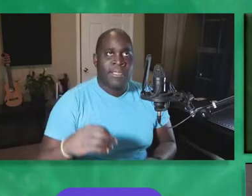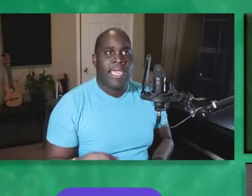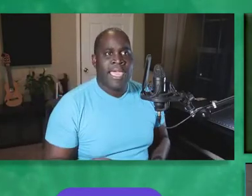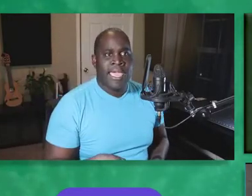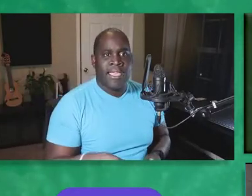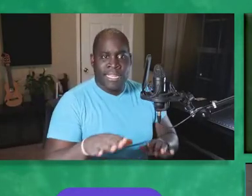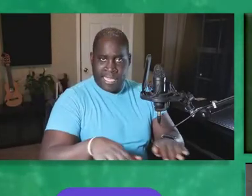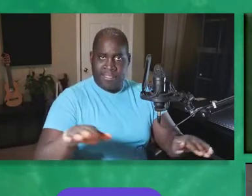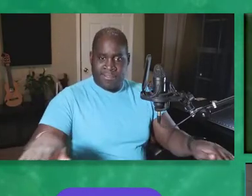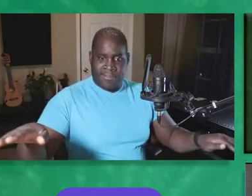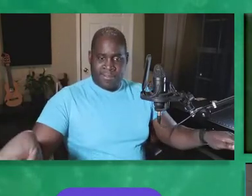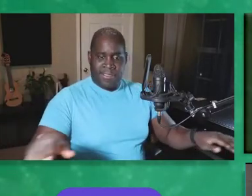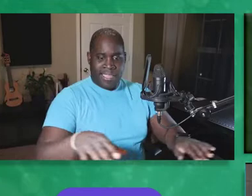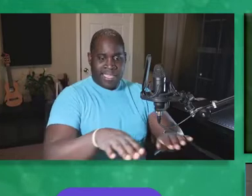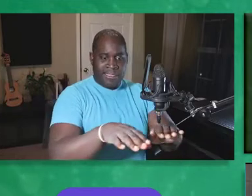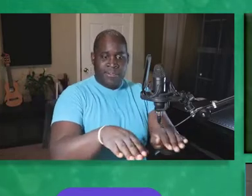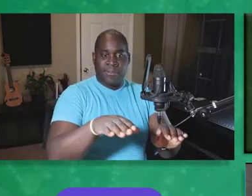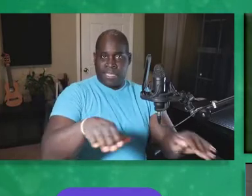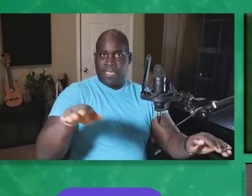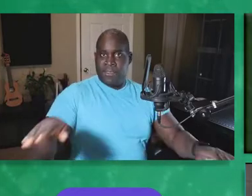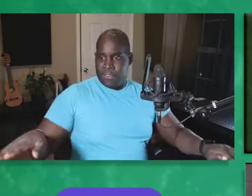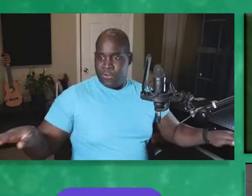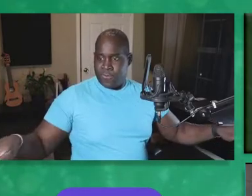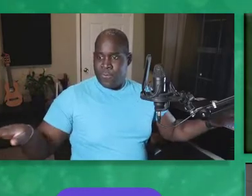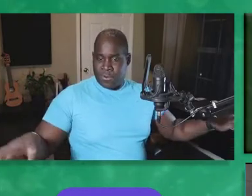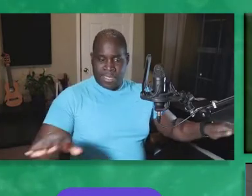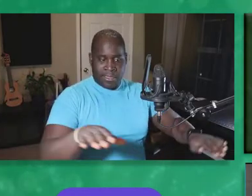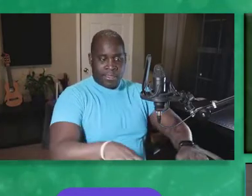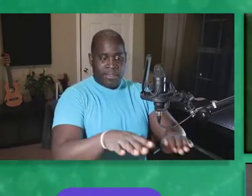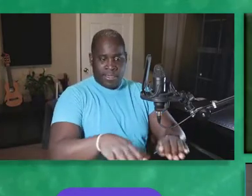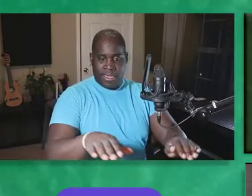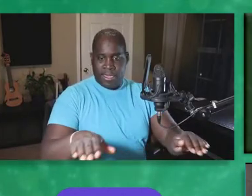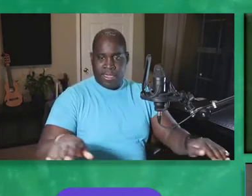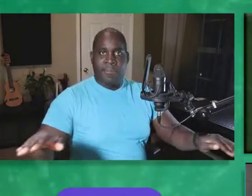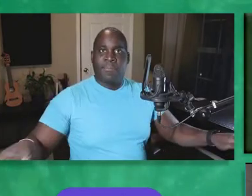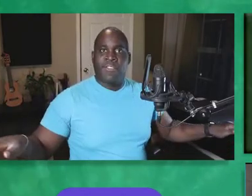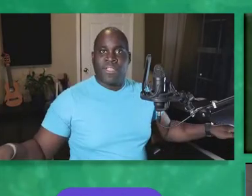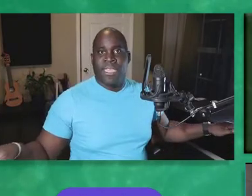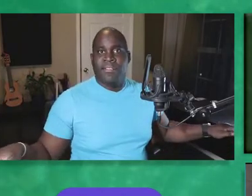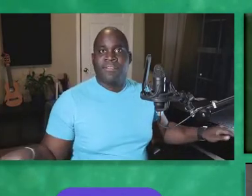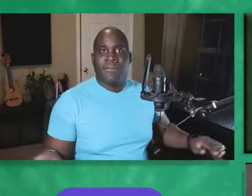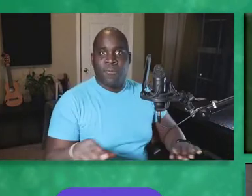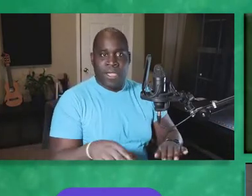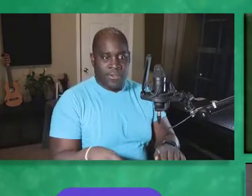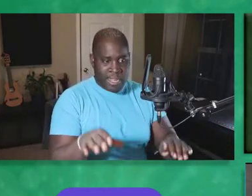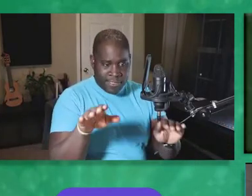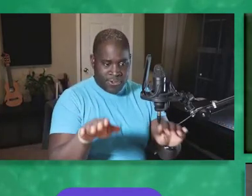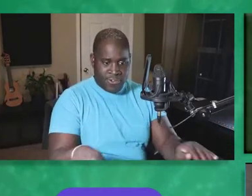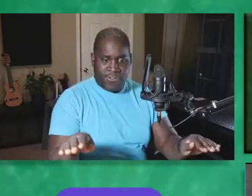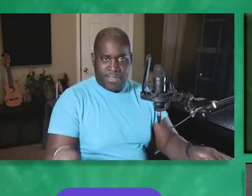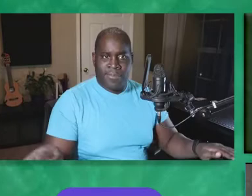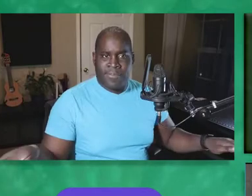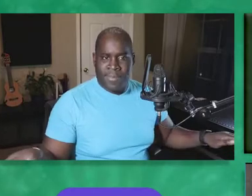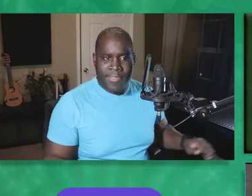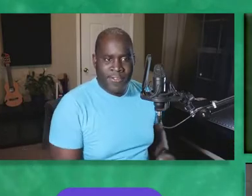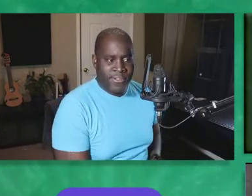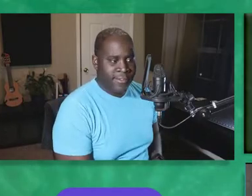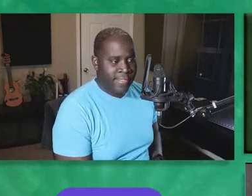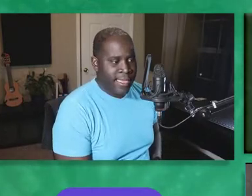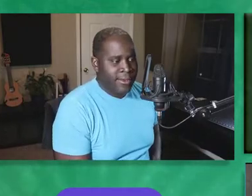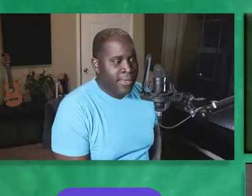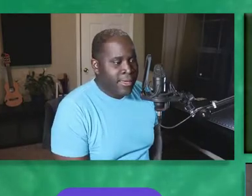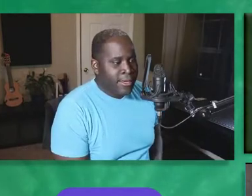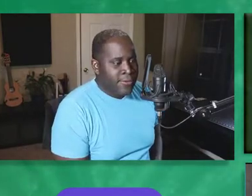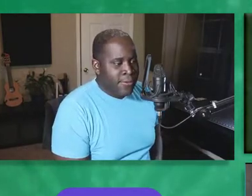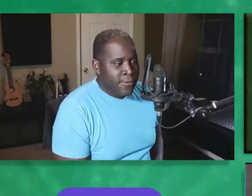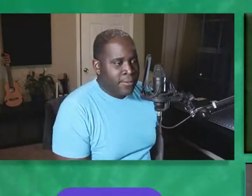found, and kids. Like literally you're forming a bunch of kids around you, and I think she does